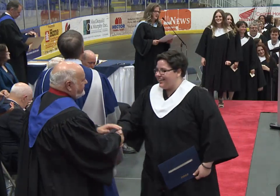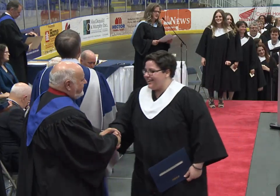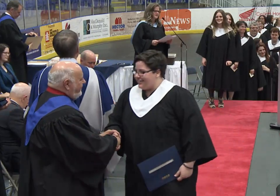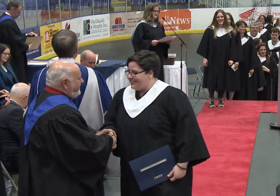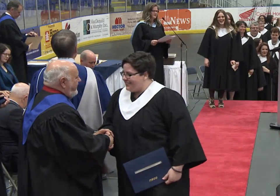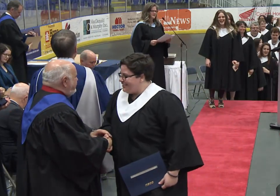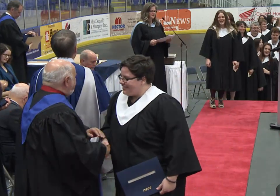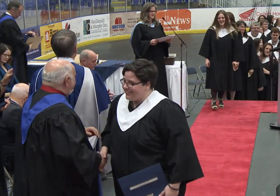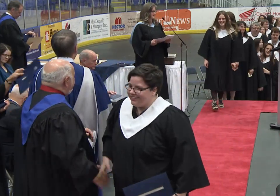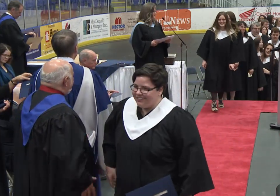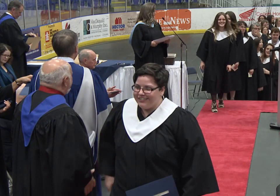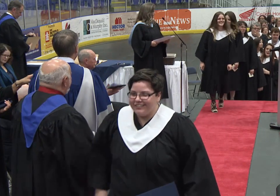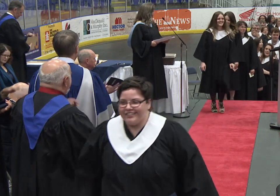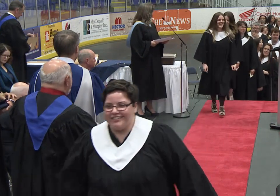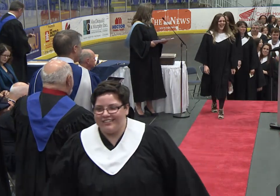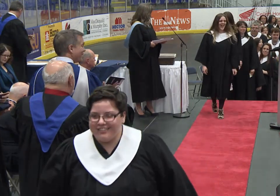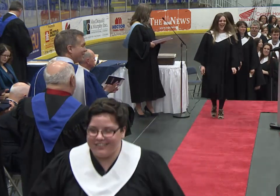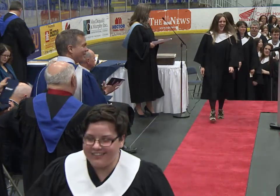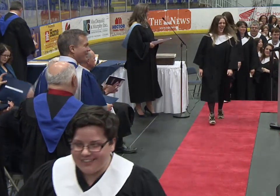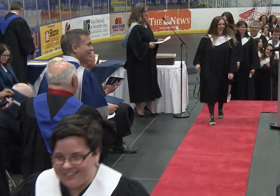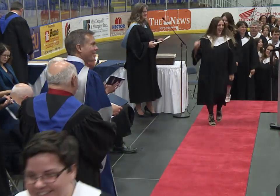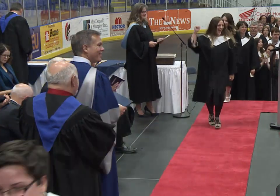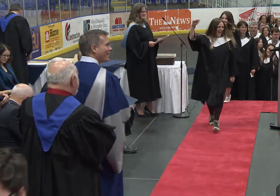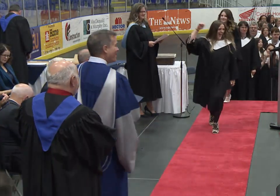Stephanie Lloyd.